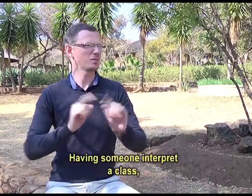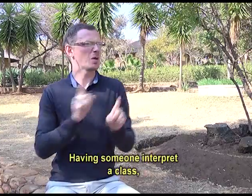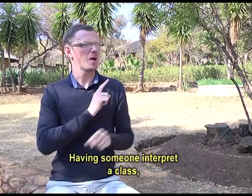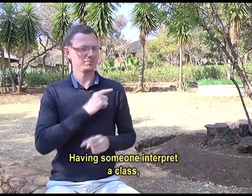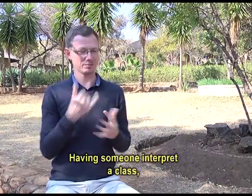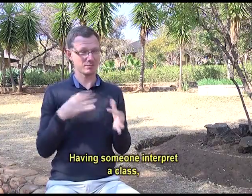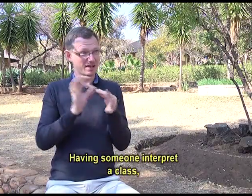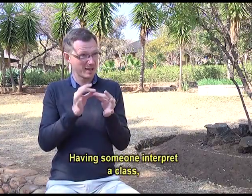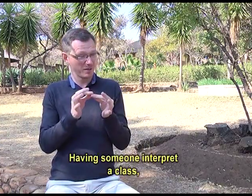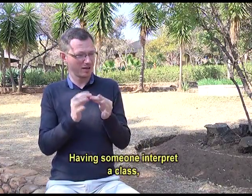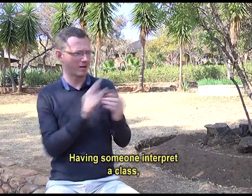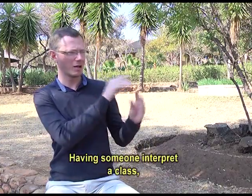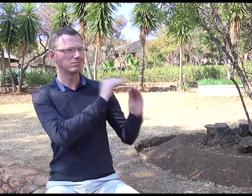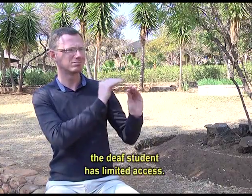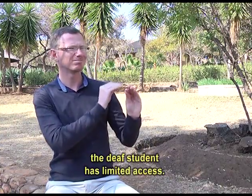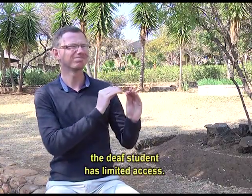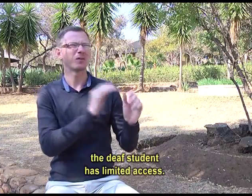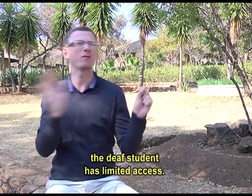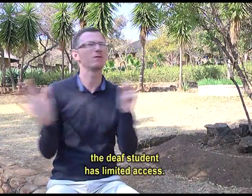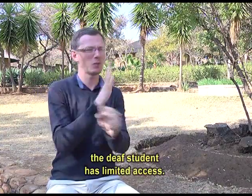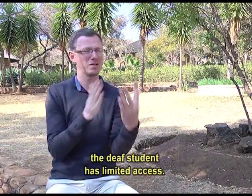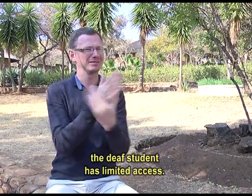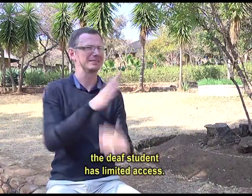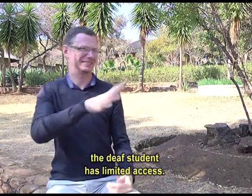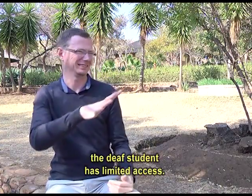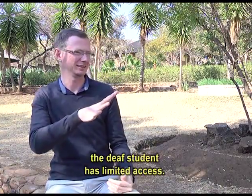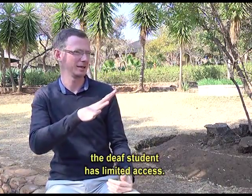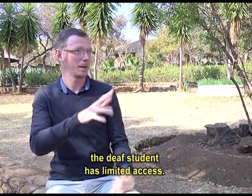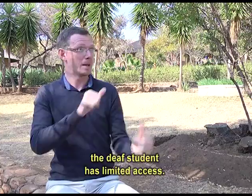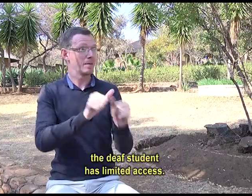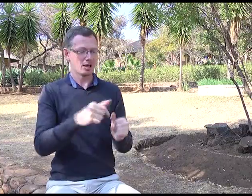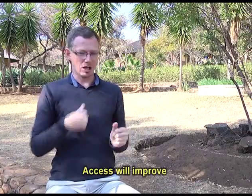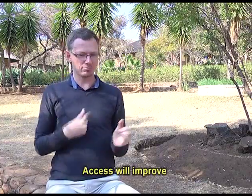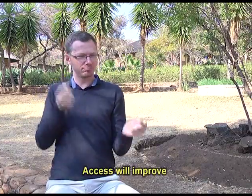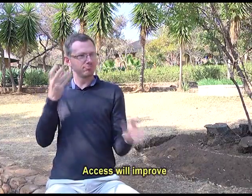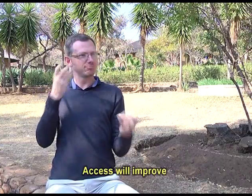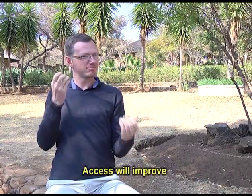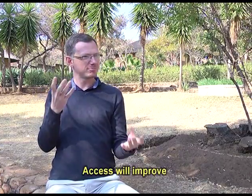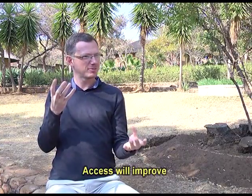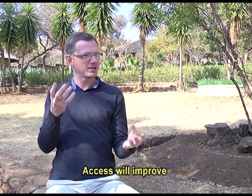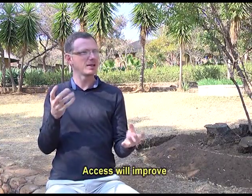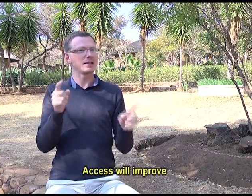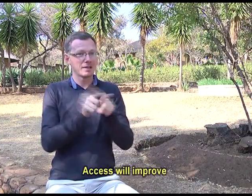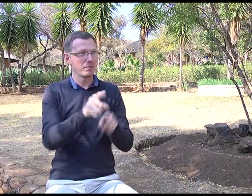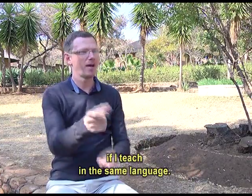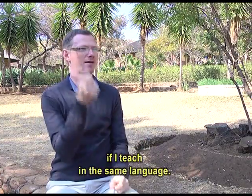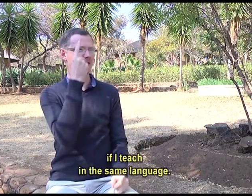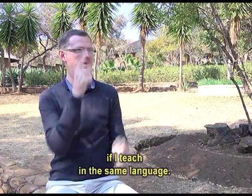Having someone interpret a class, the deaf student has limited access. Access will improve if I teach